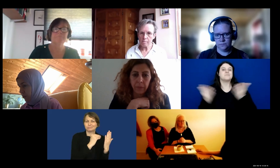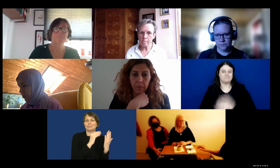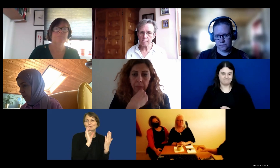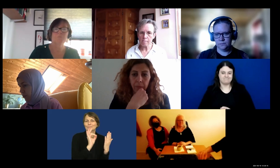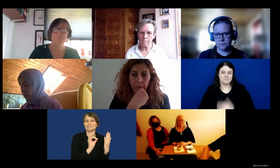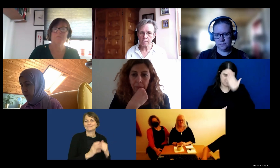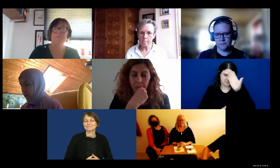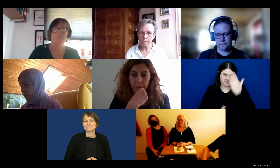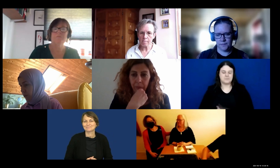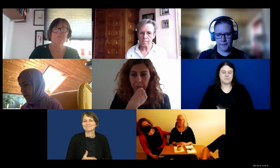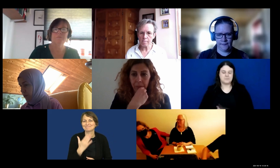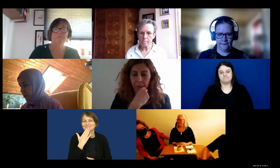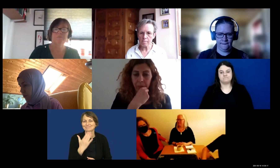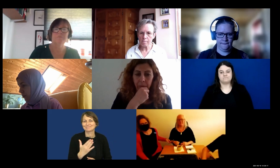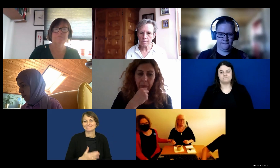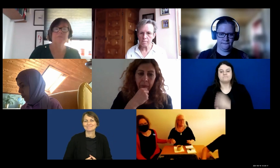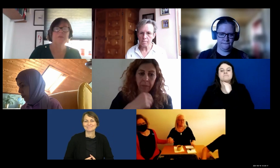Thank you.